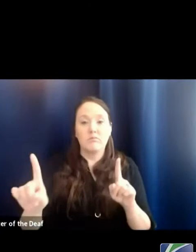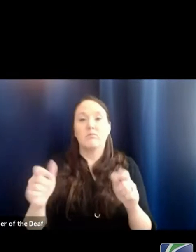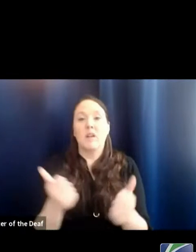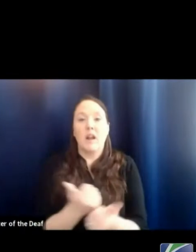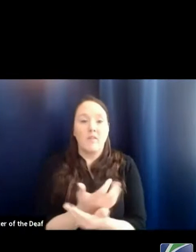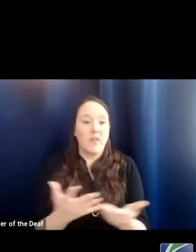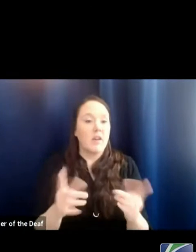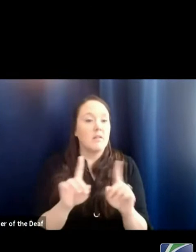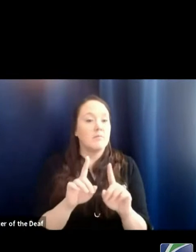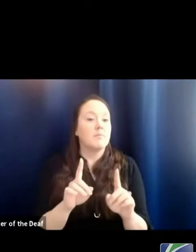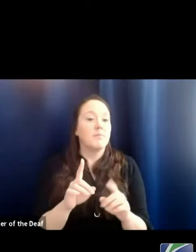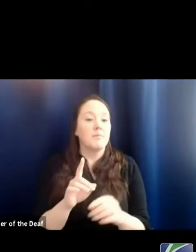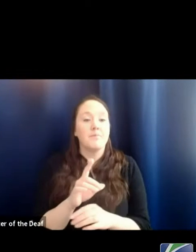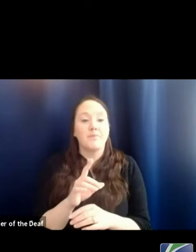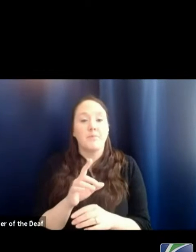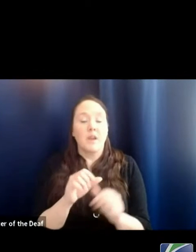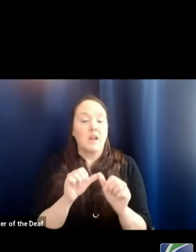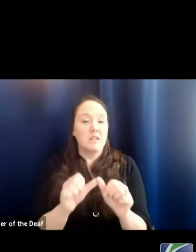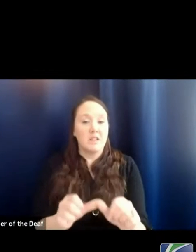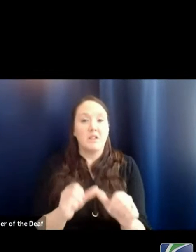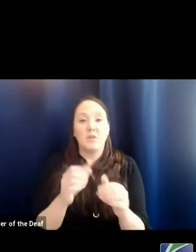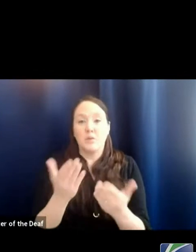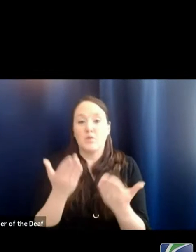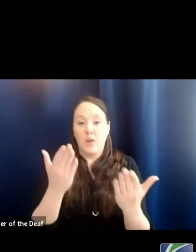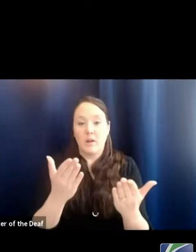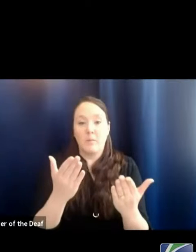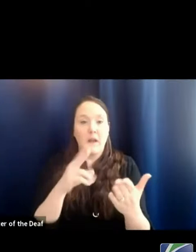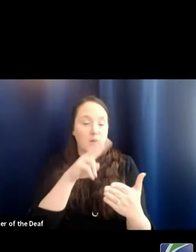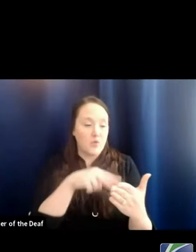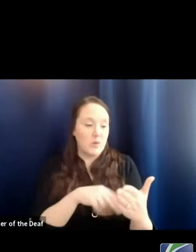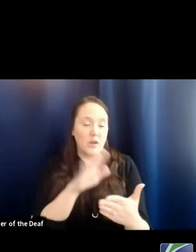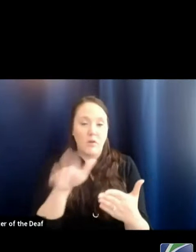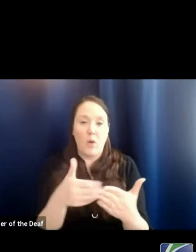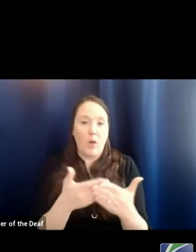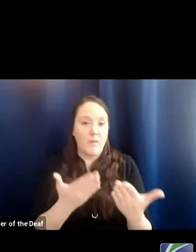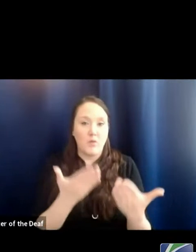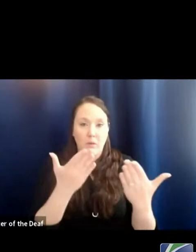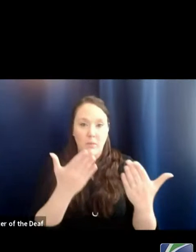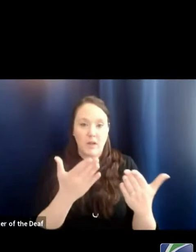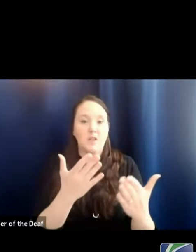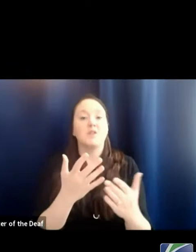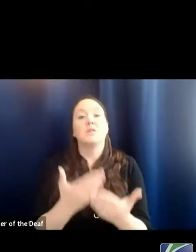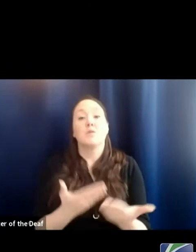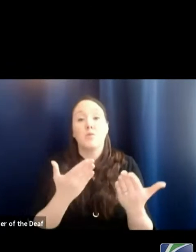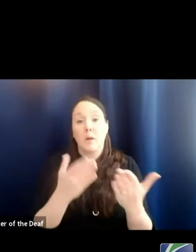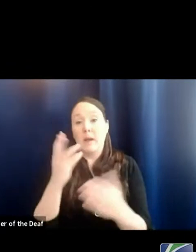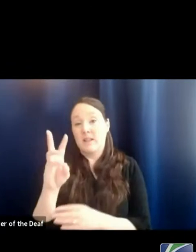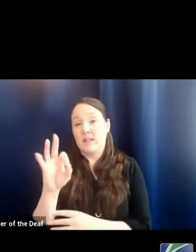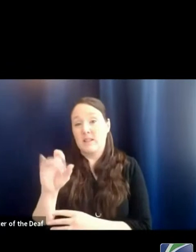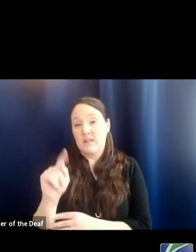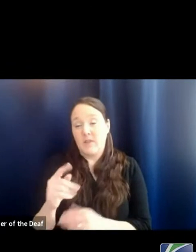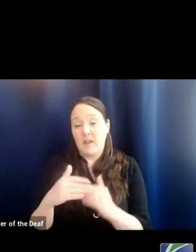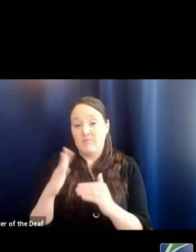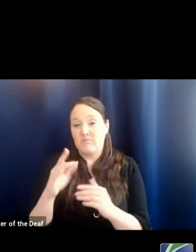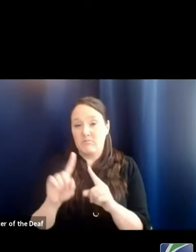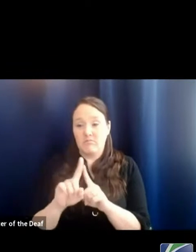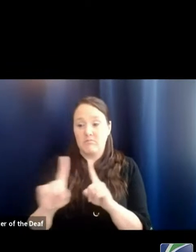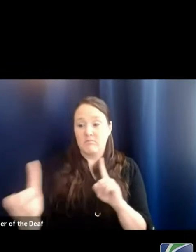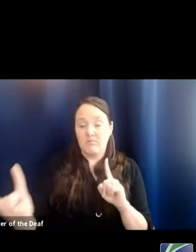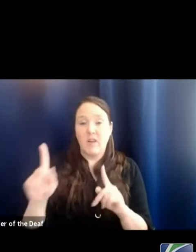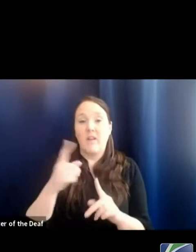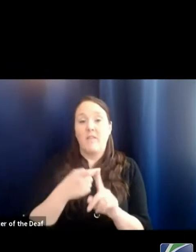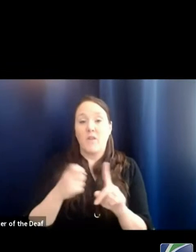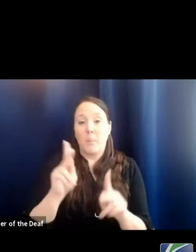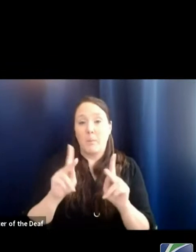distant. We continue to recommend that. Read all of our recommendations. They recommend 6 feet of social distancing from people who are not in your